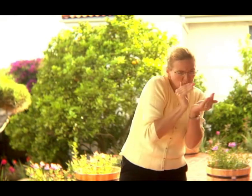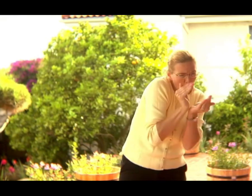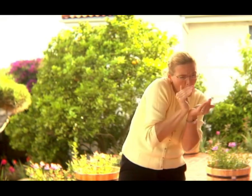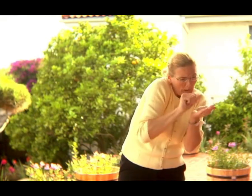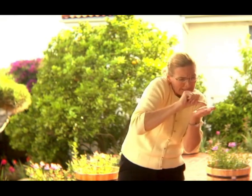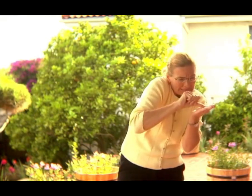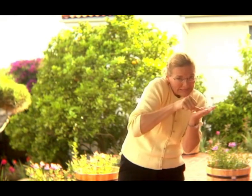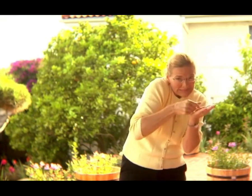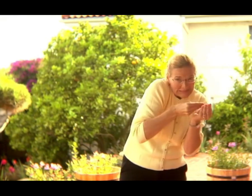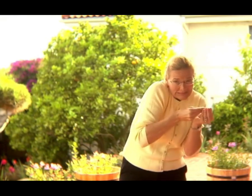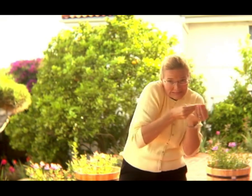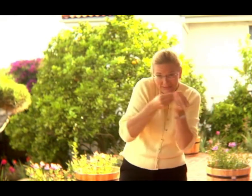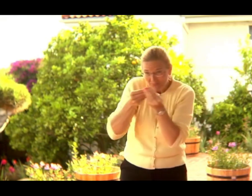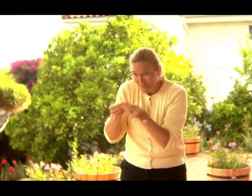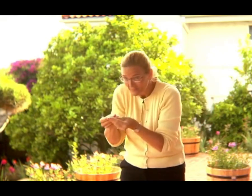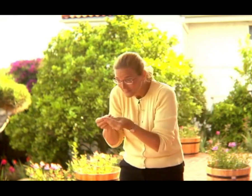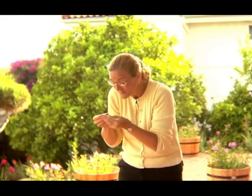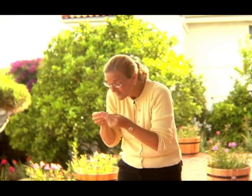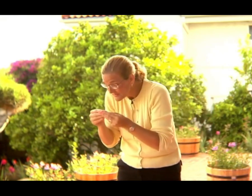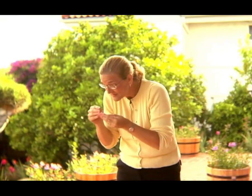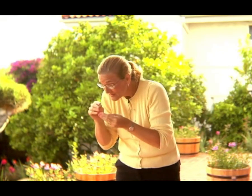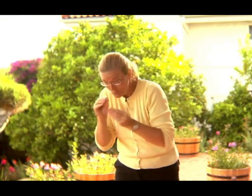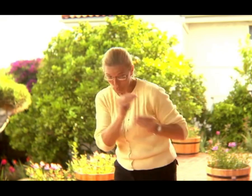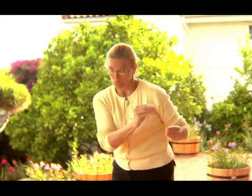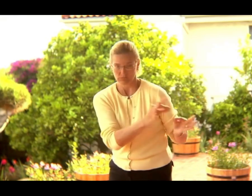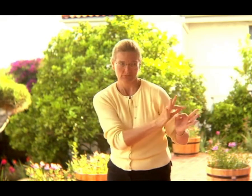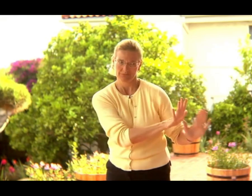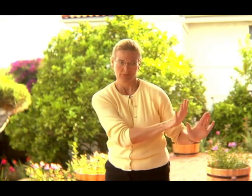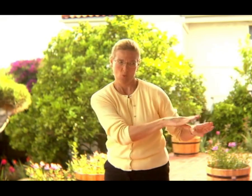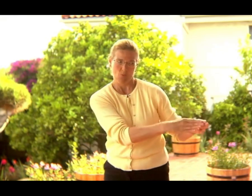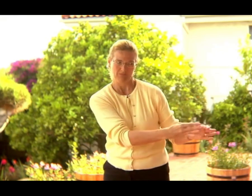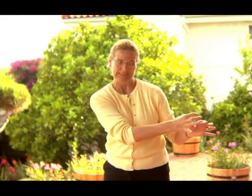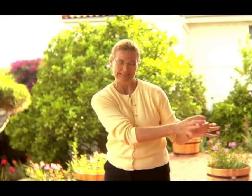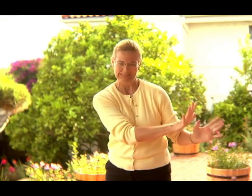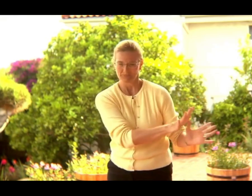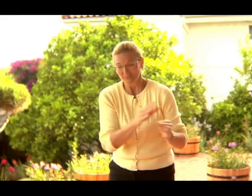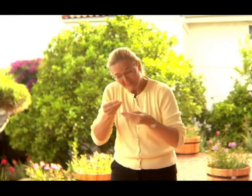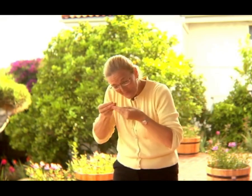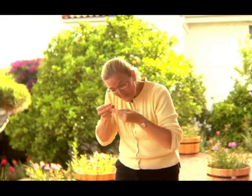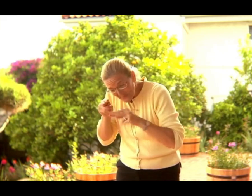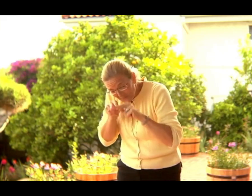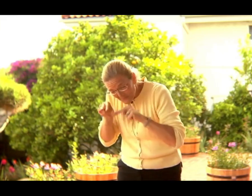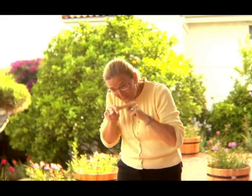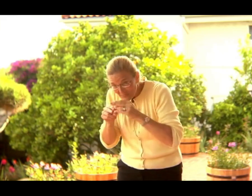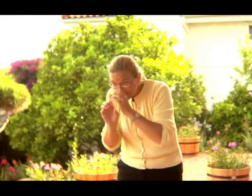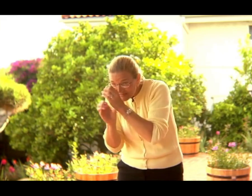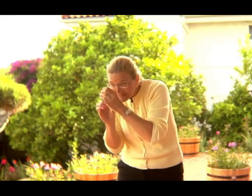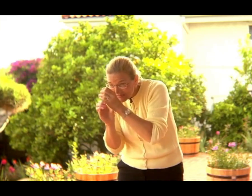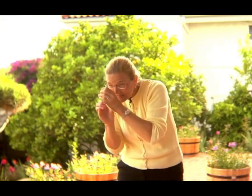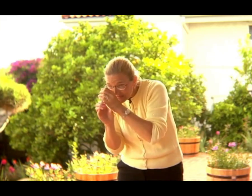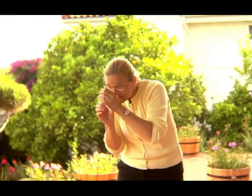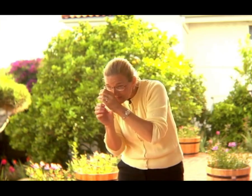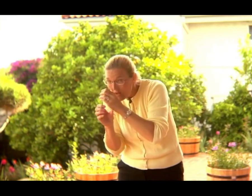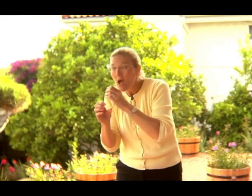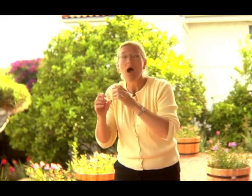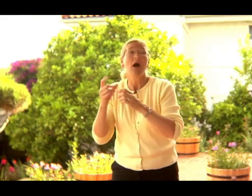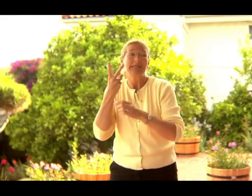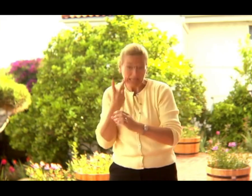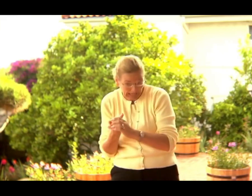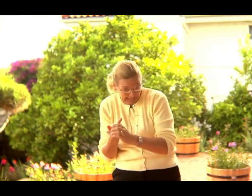Mohs surgery takes as little normal skin as possible. While the patient is there, the skin is immediately studied under the microscope to